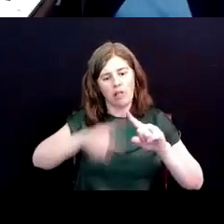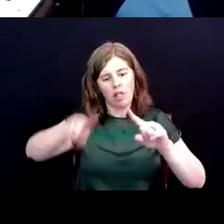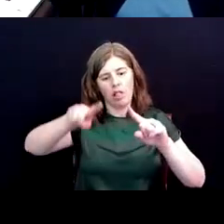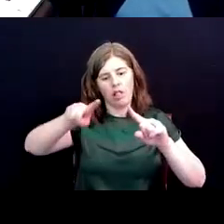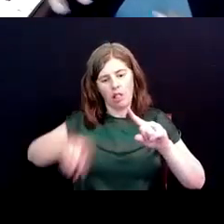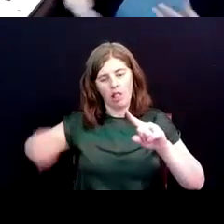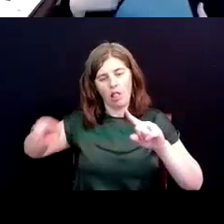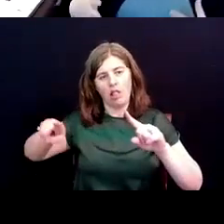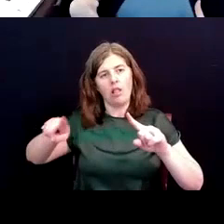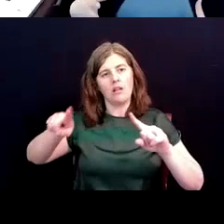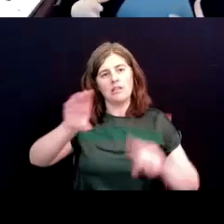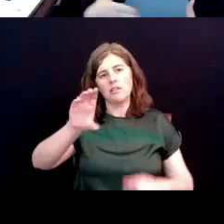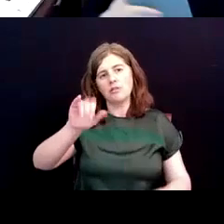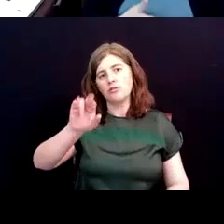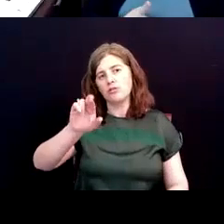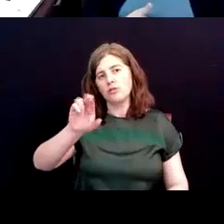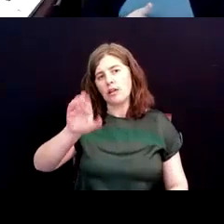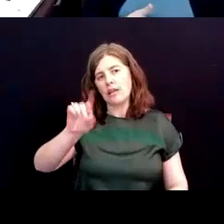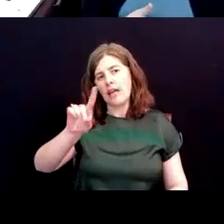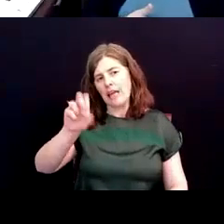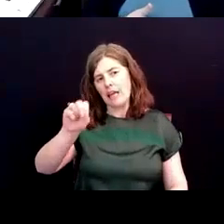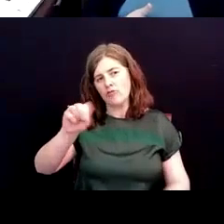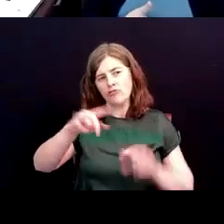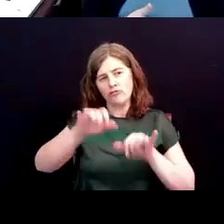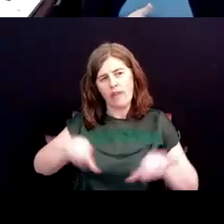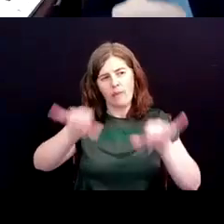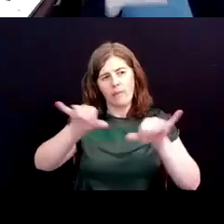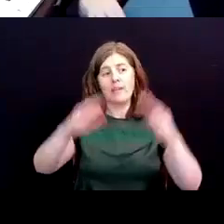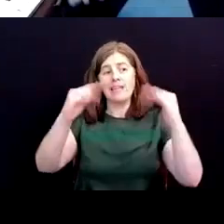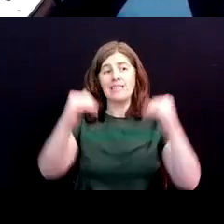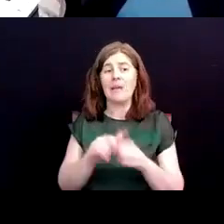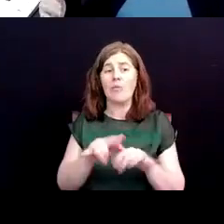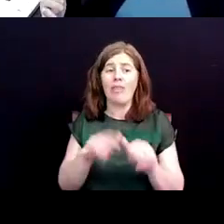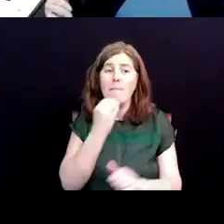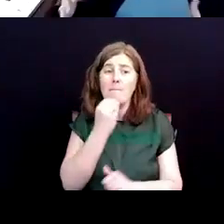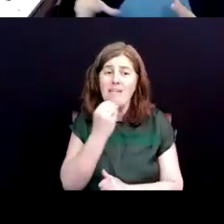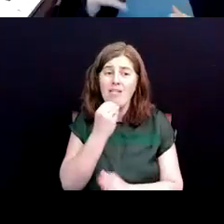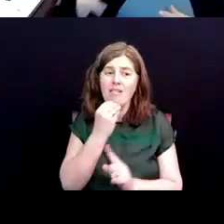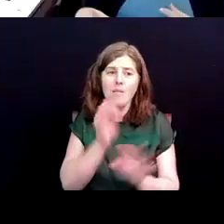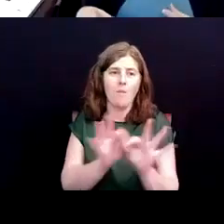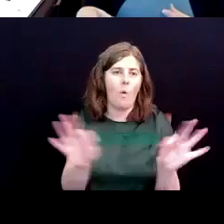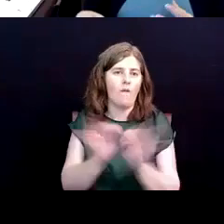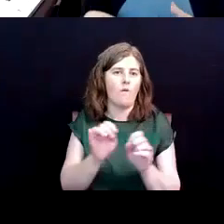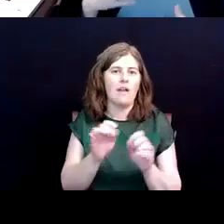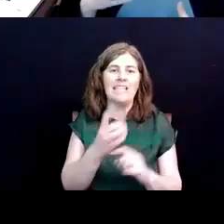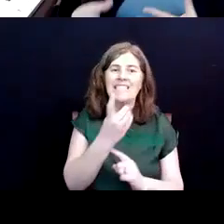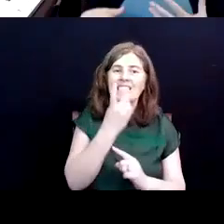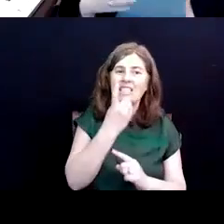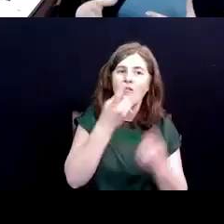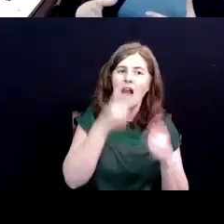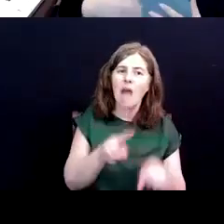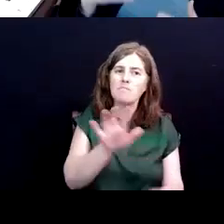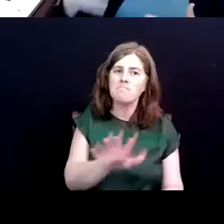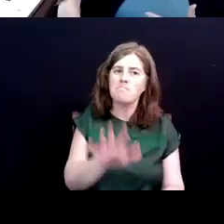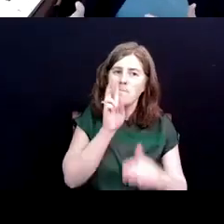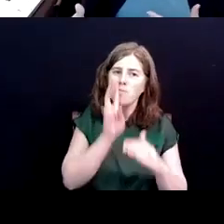of our body. Same thing for mealtimes. Mealtimes are also actually pretty important in our circadian rhythm. So dinner happening at a predictable